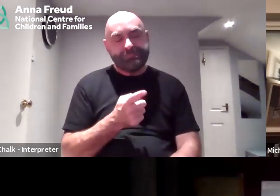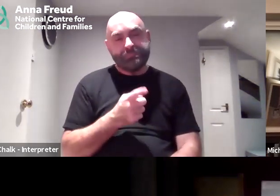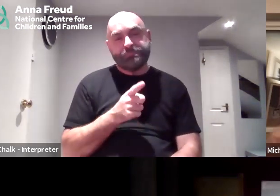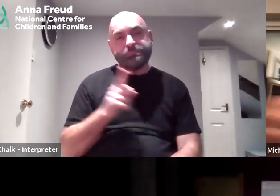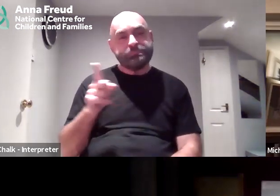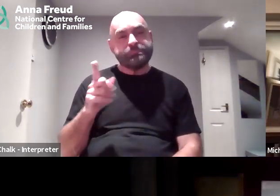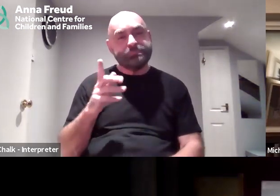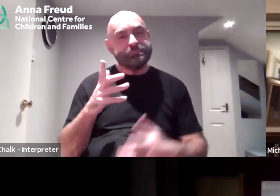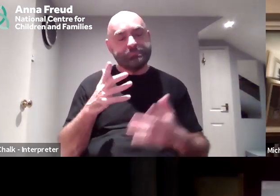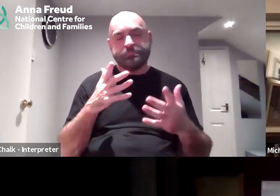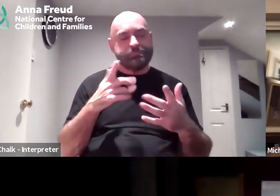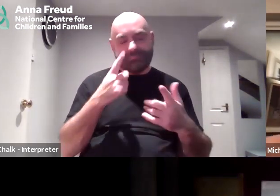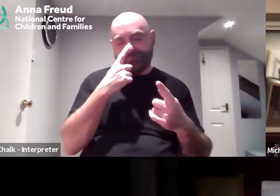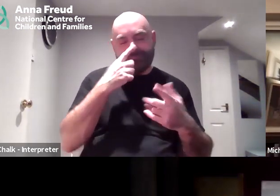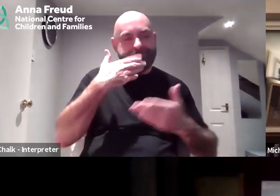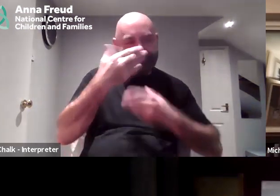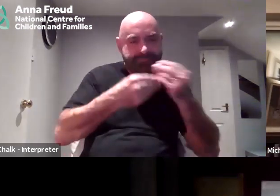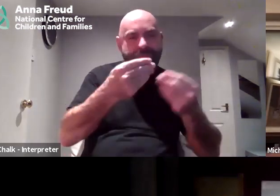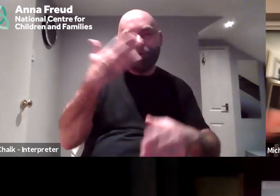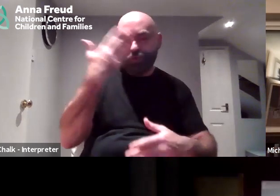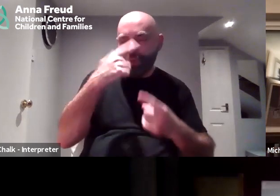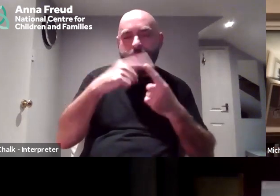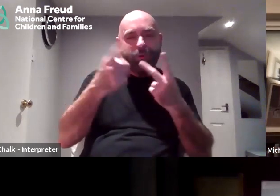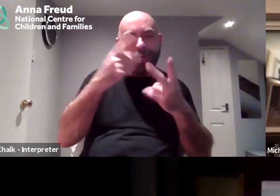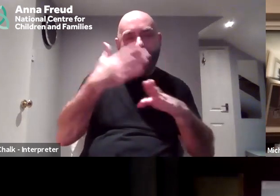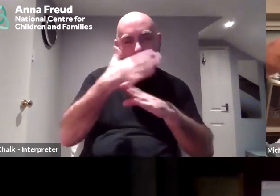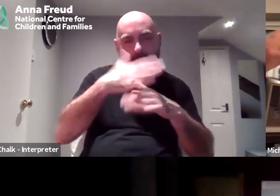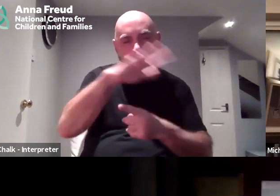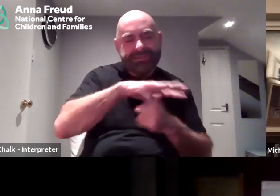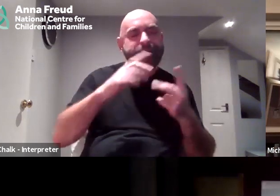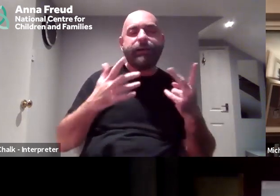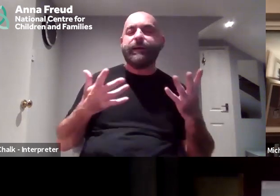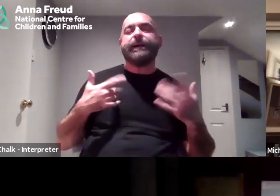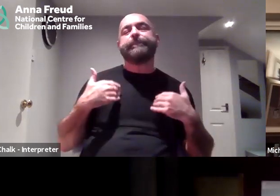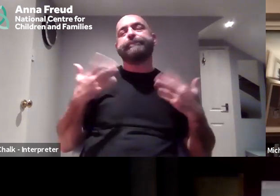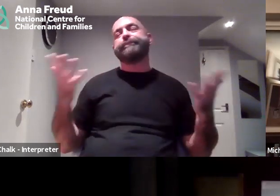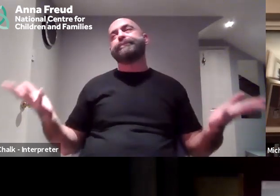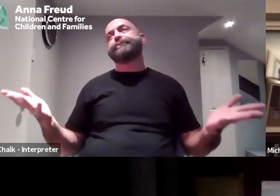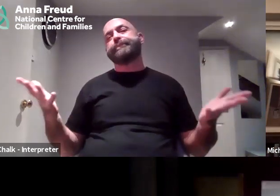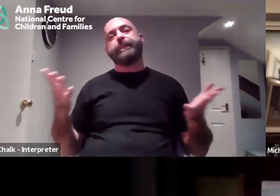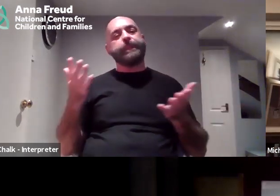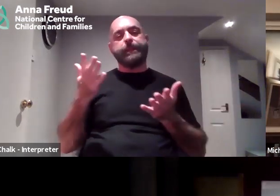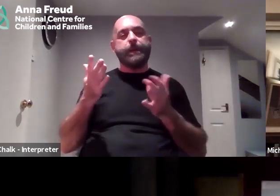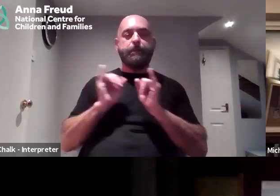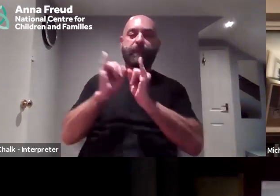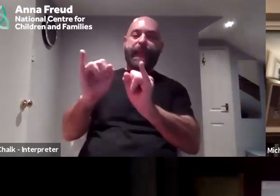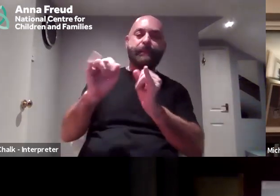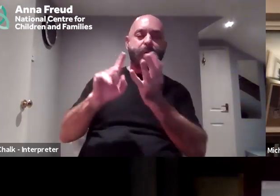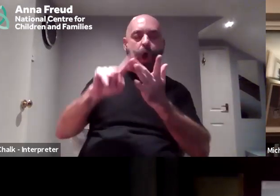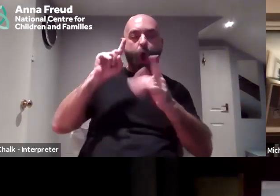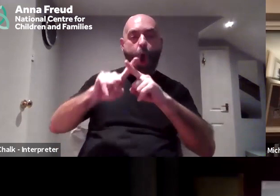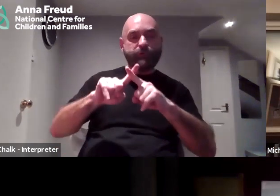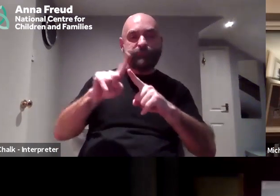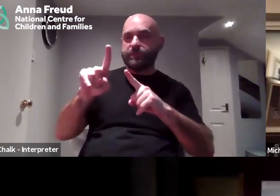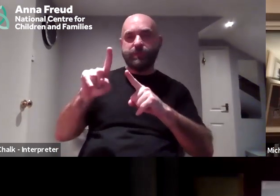we can then go through what happens in school, what happens in workplaces. So I don't blame Oxford University for not admitting more